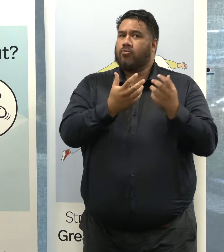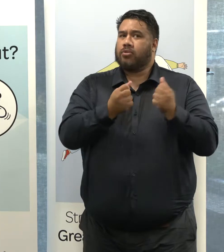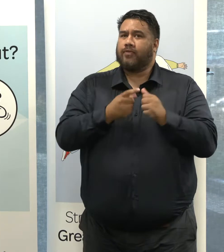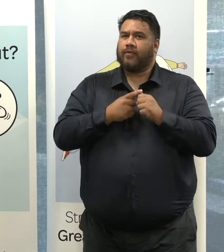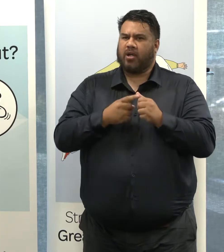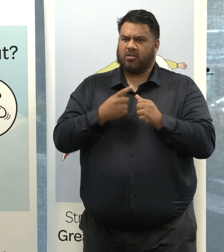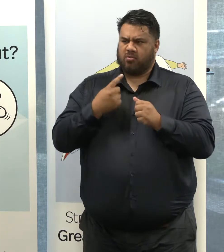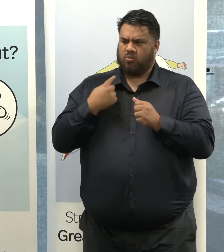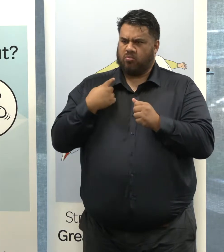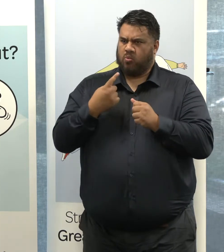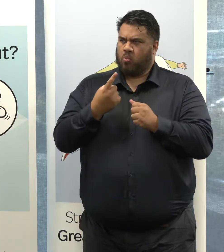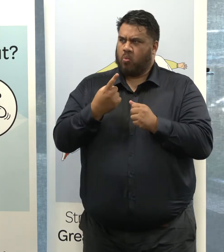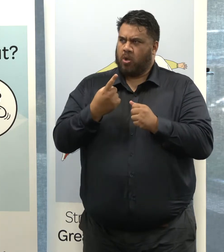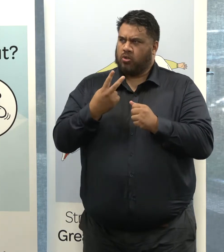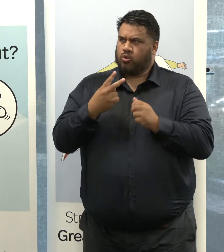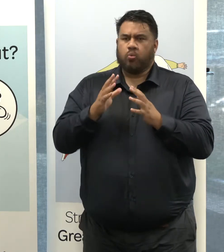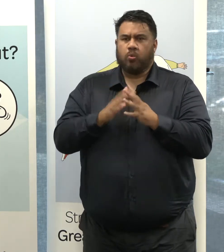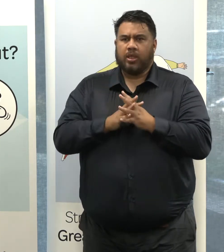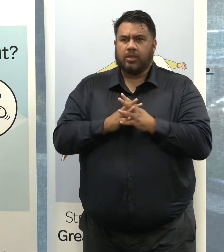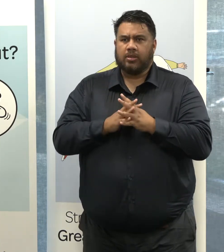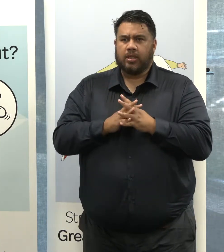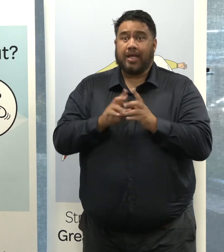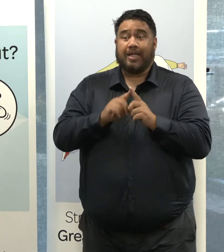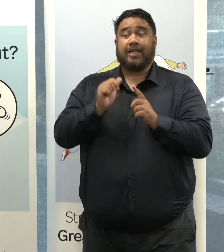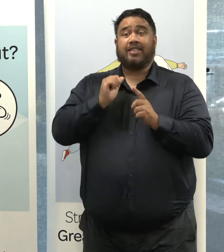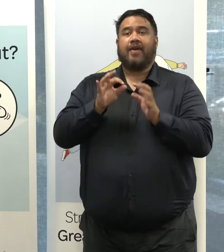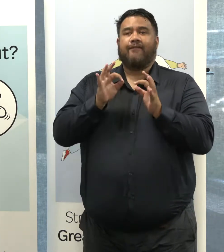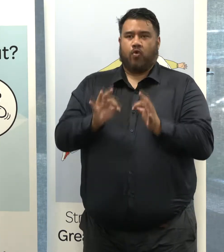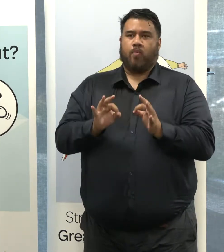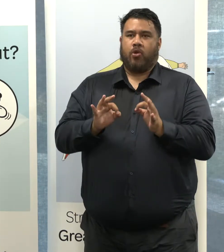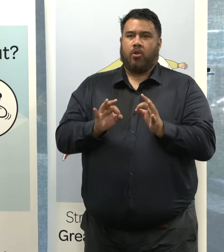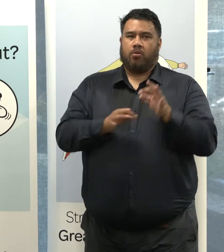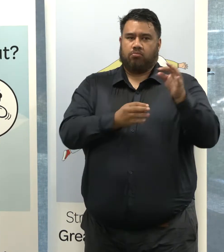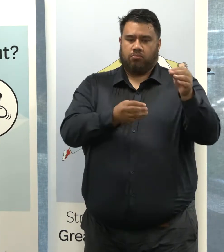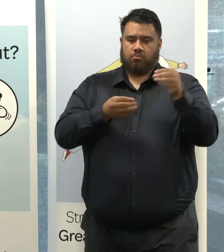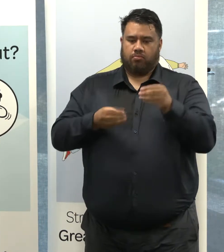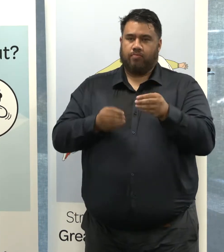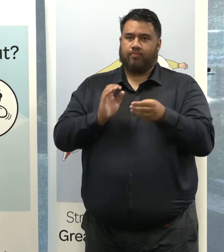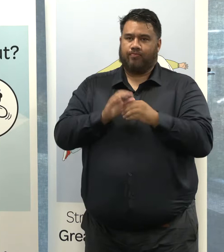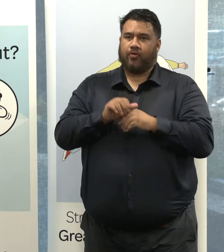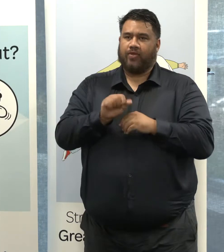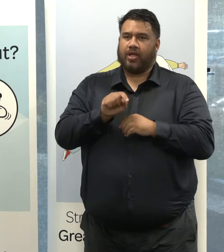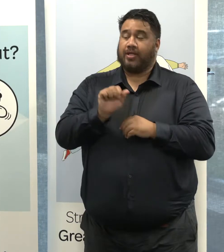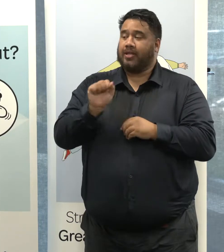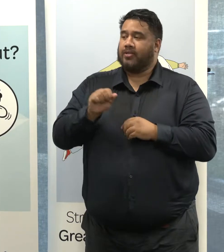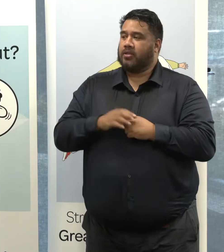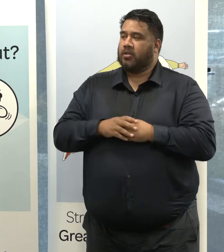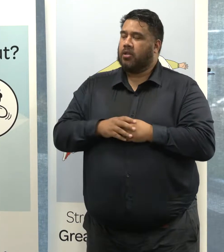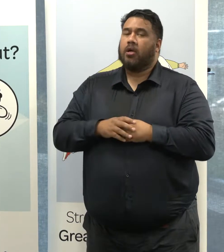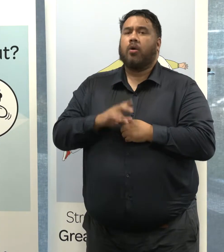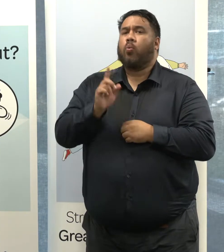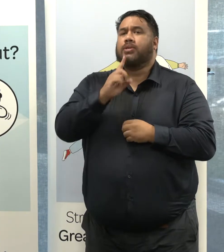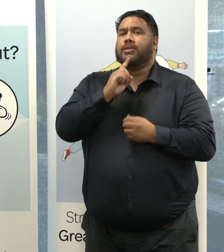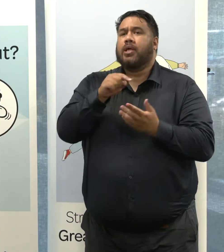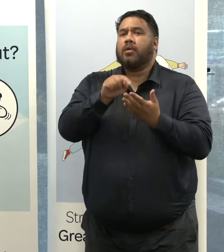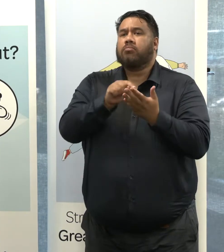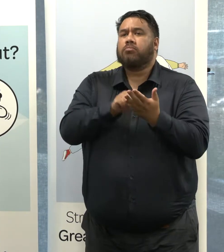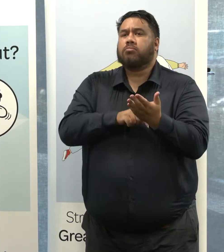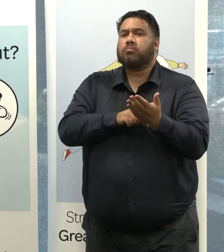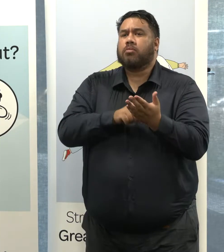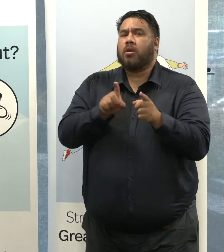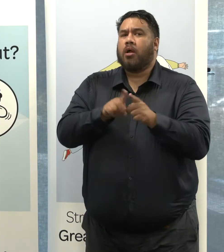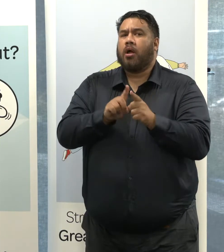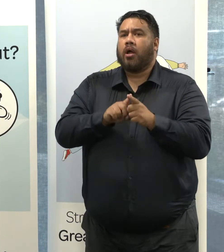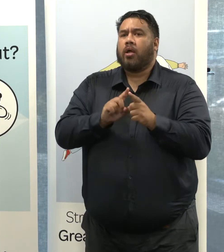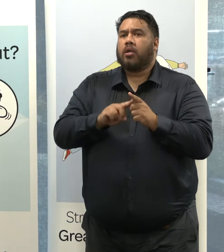week or two, and I got a formal memo about that yesterday, yes. Okay. Can you sort of tell me a bit about what it said and when the decision for boosters for